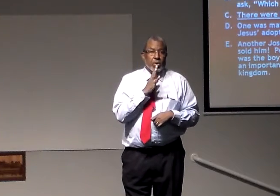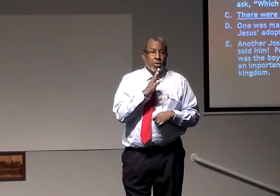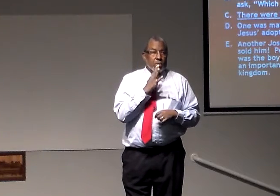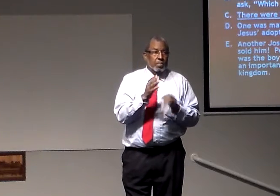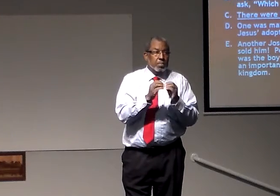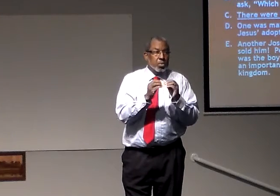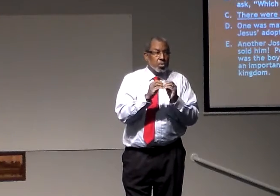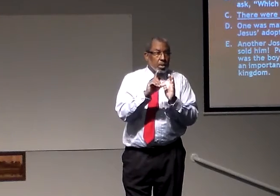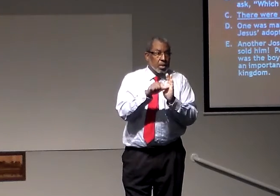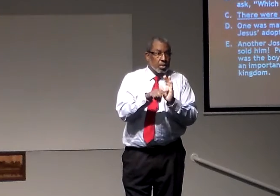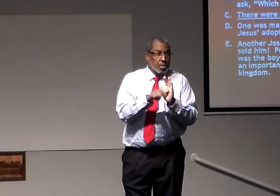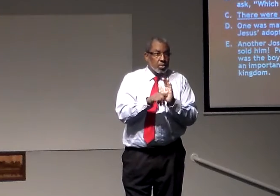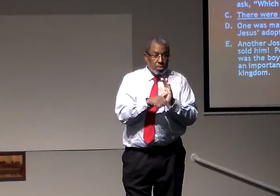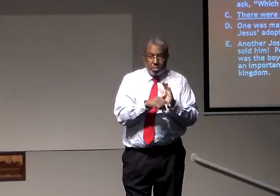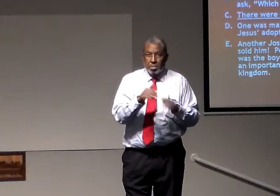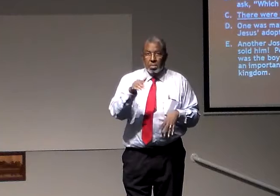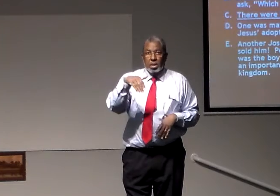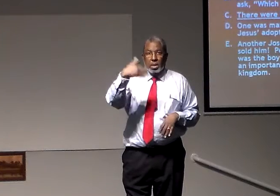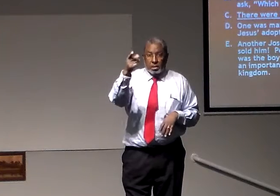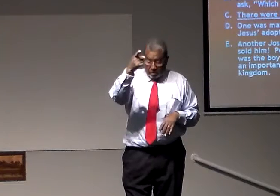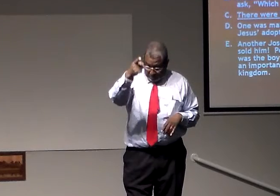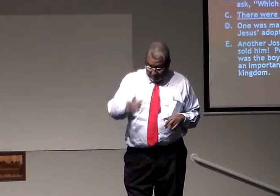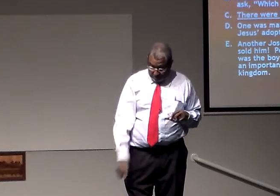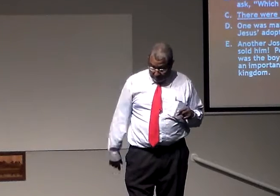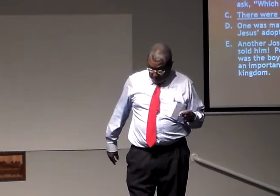That one, we'll be talking more about that later.